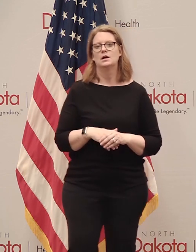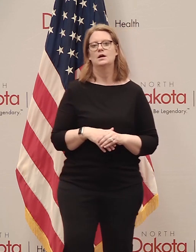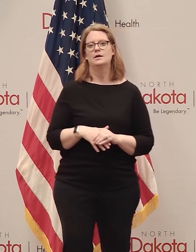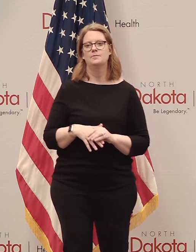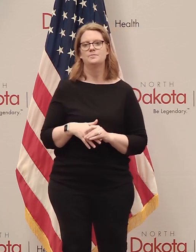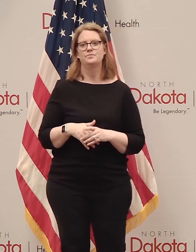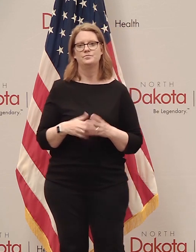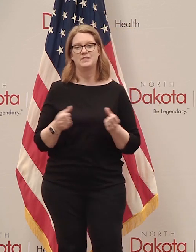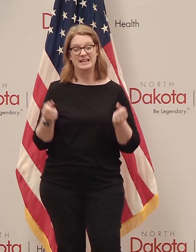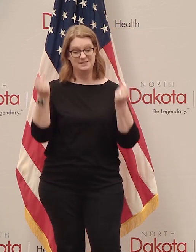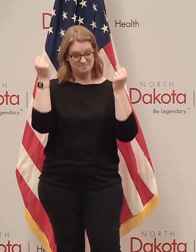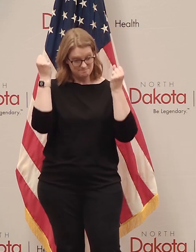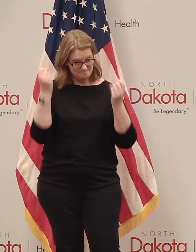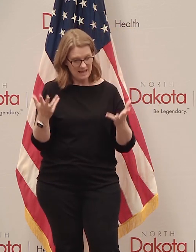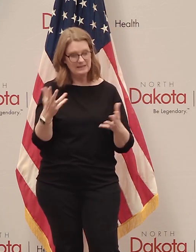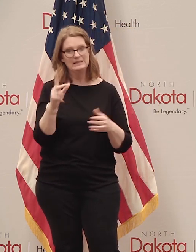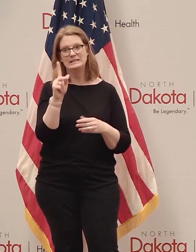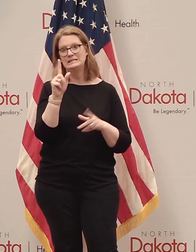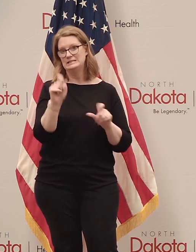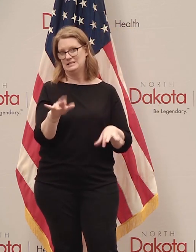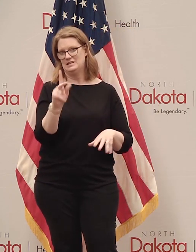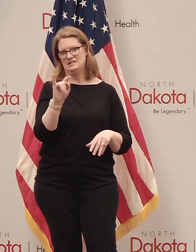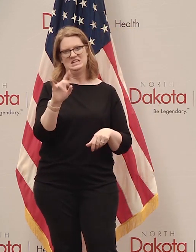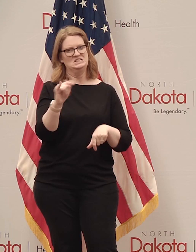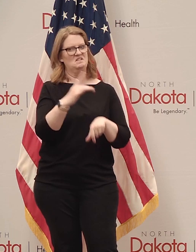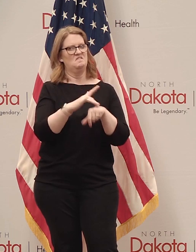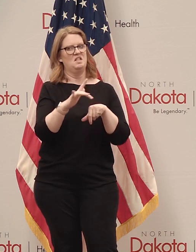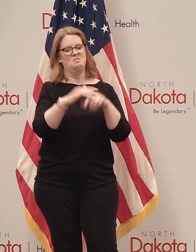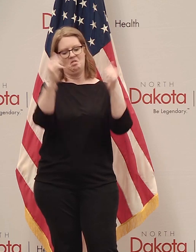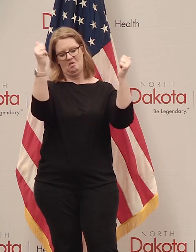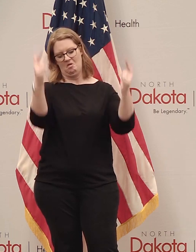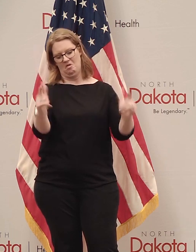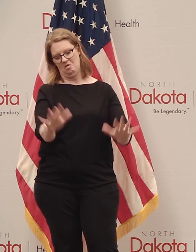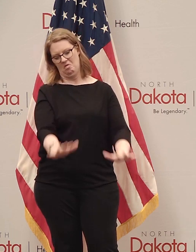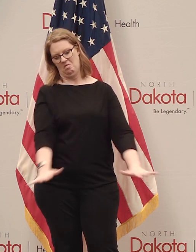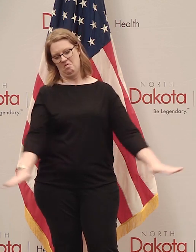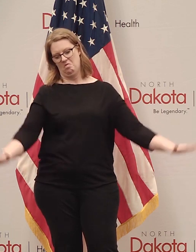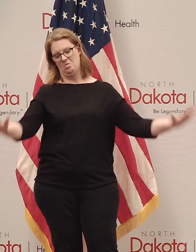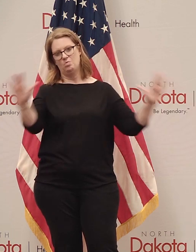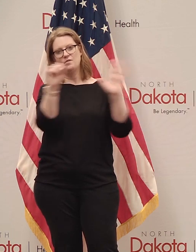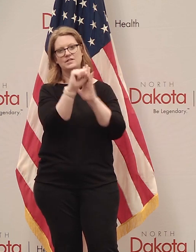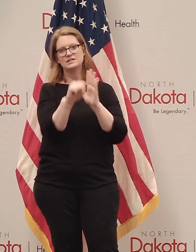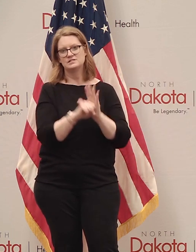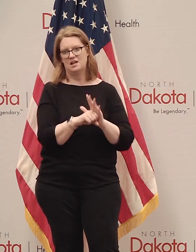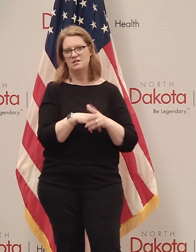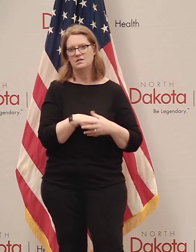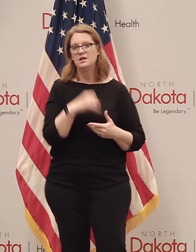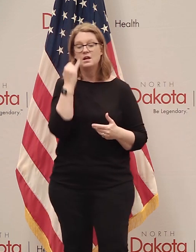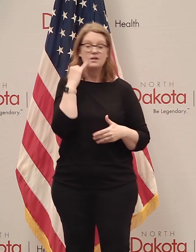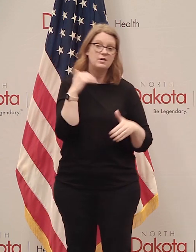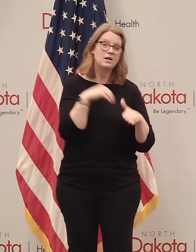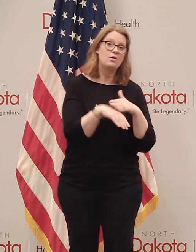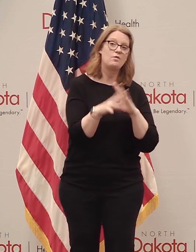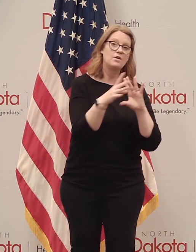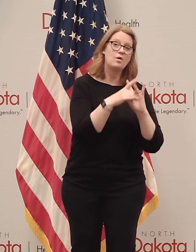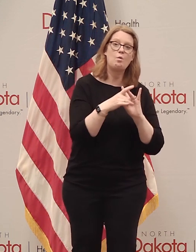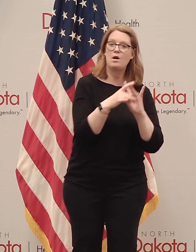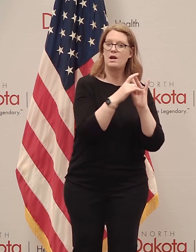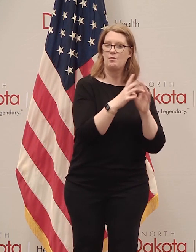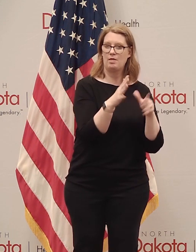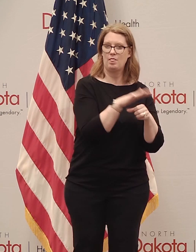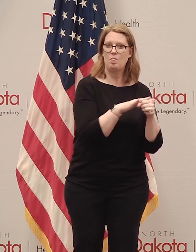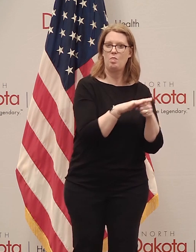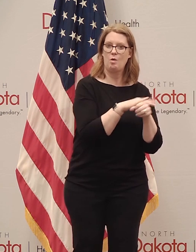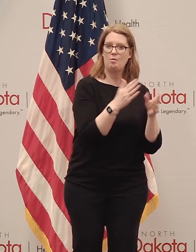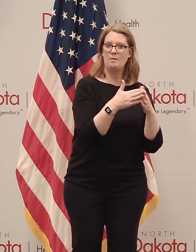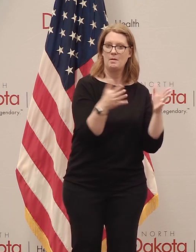tested. Lots and lots of test kits all over the state. But when we can, come in and coordinate with a local community public health like that and pick up